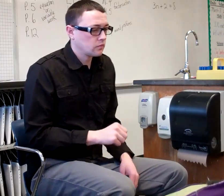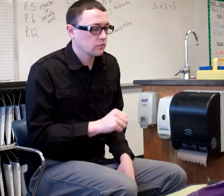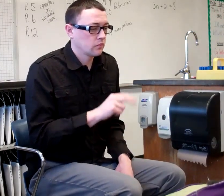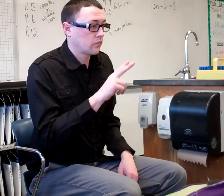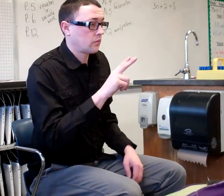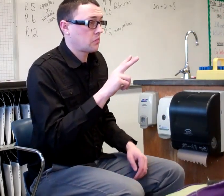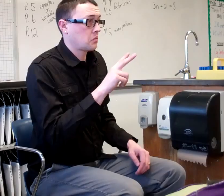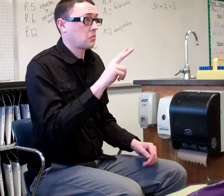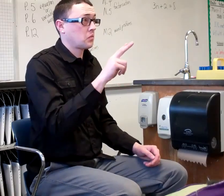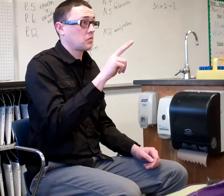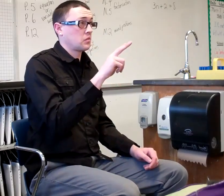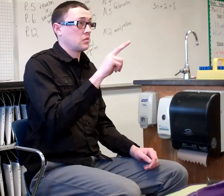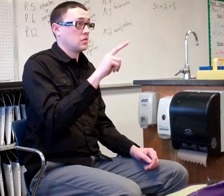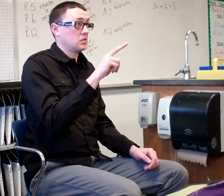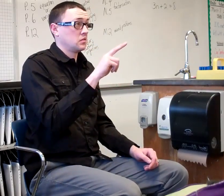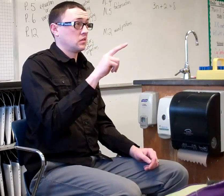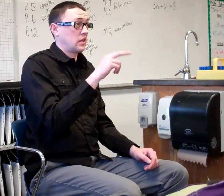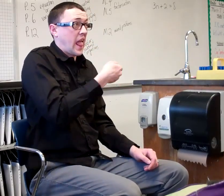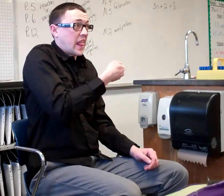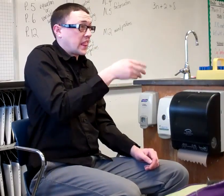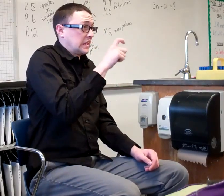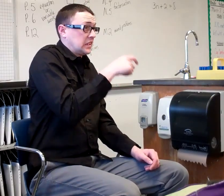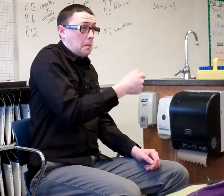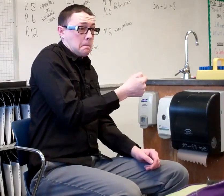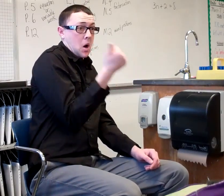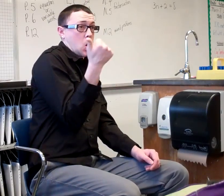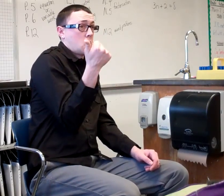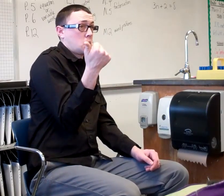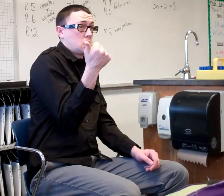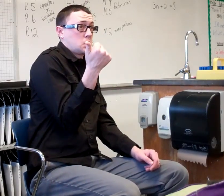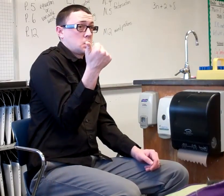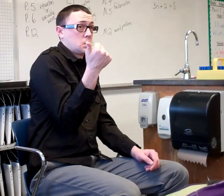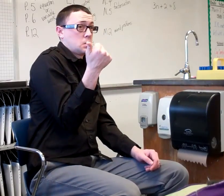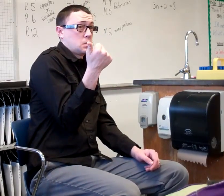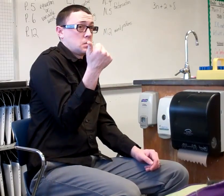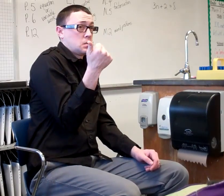Is there any trash in that problem, Joe? 18 minus 5.